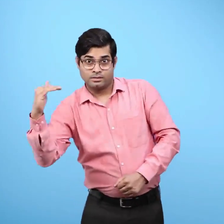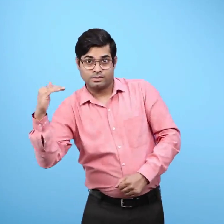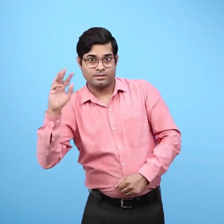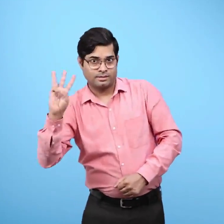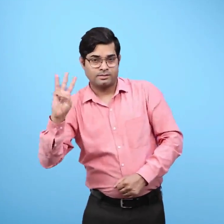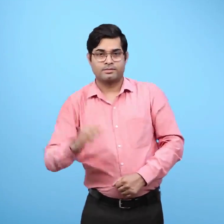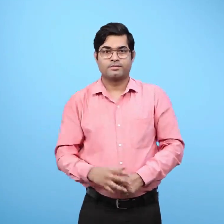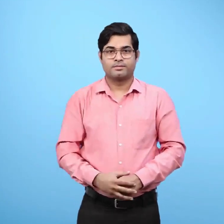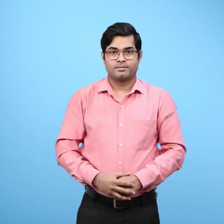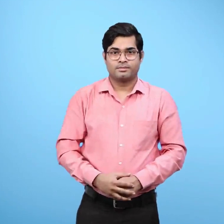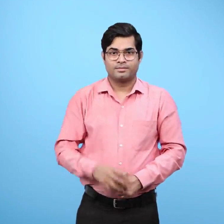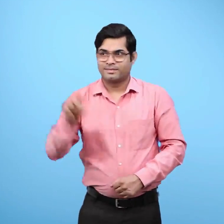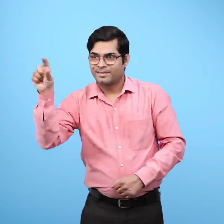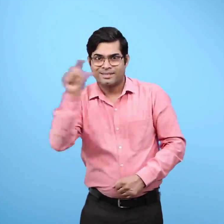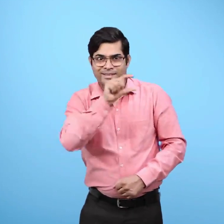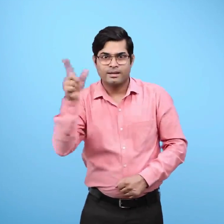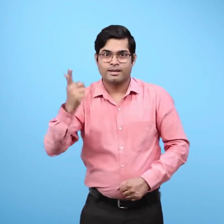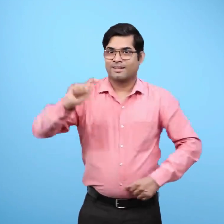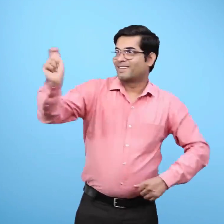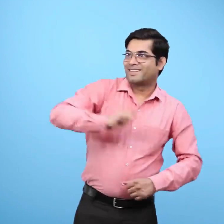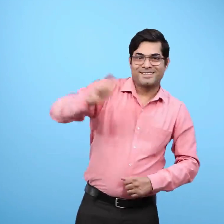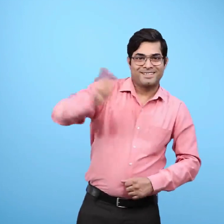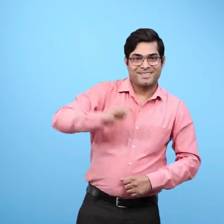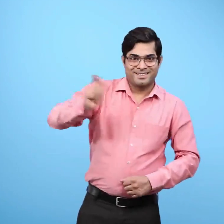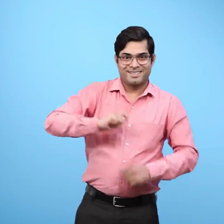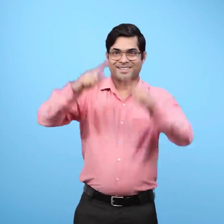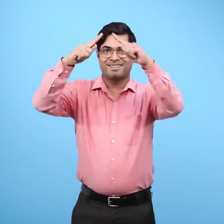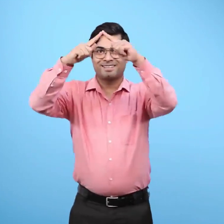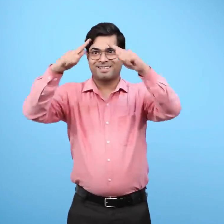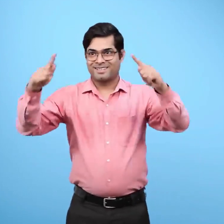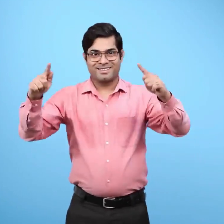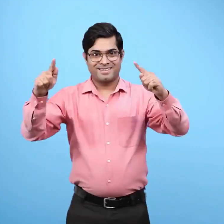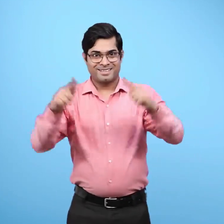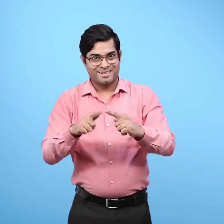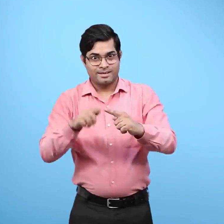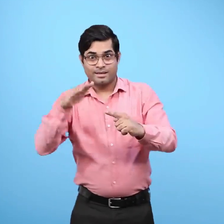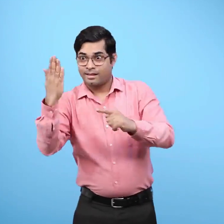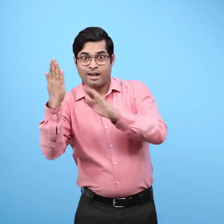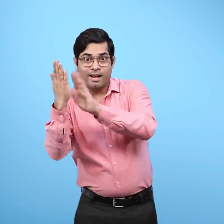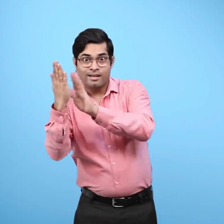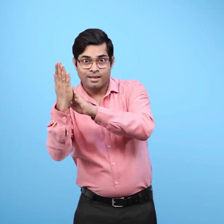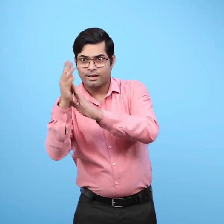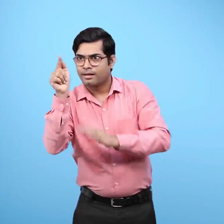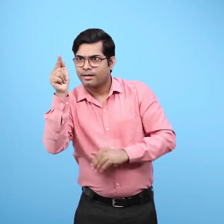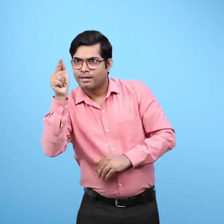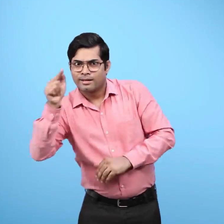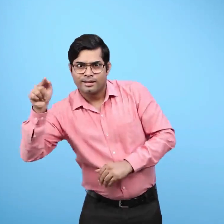Row 3, column 1 has the picture of a kite. The left angle is marked